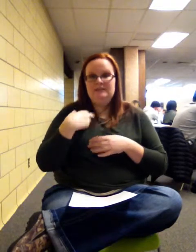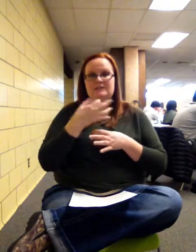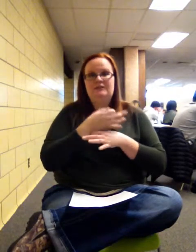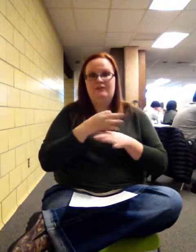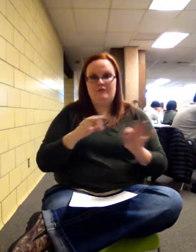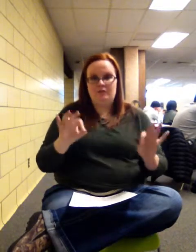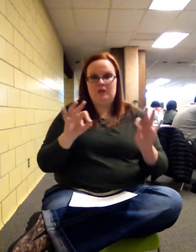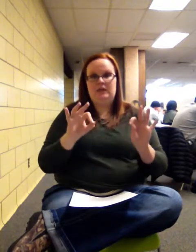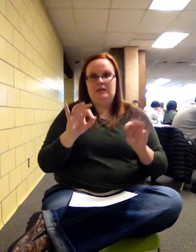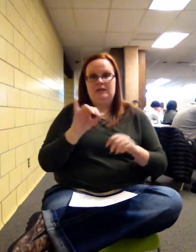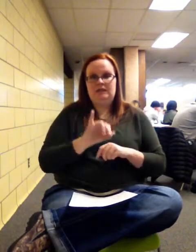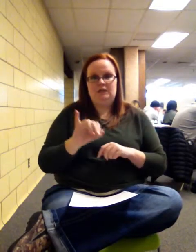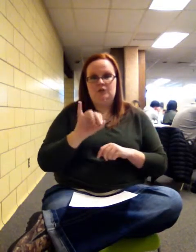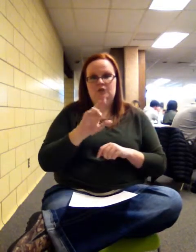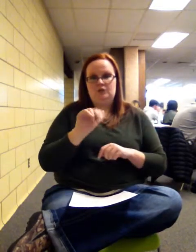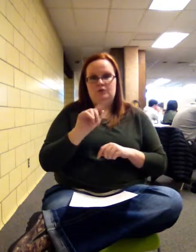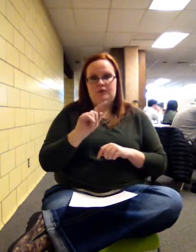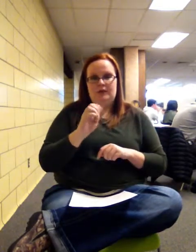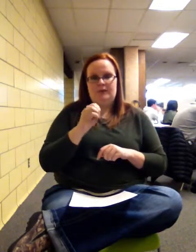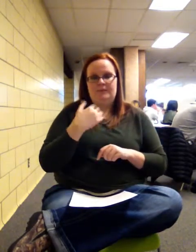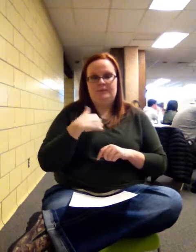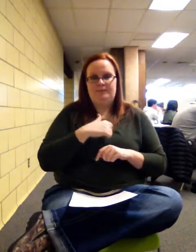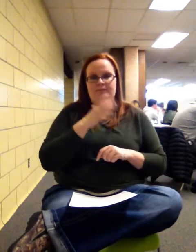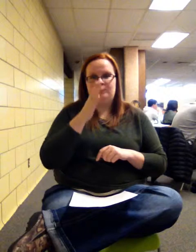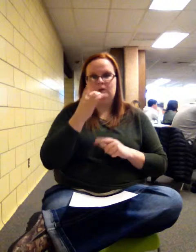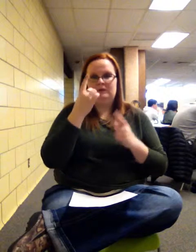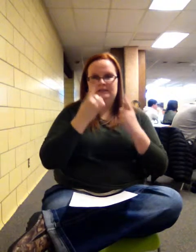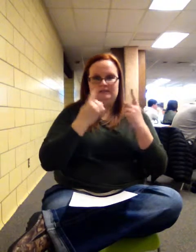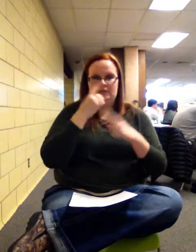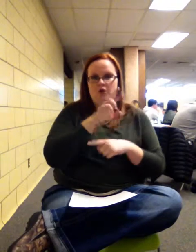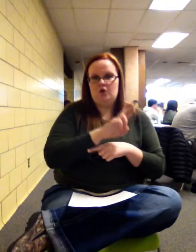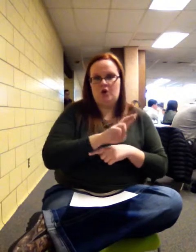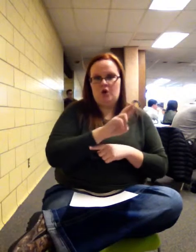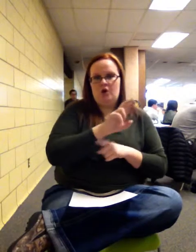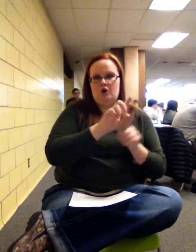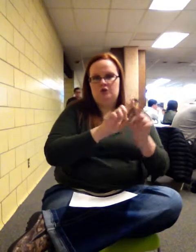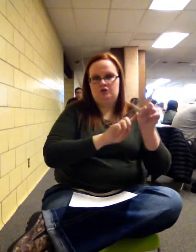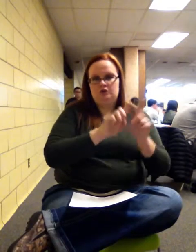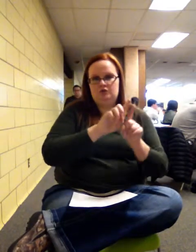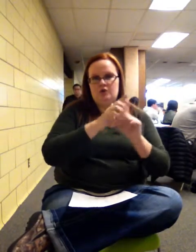rate, we're going to consider R star and inflation premium.